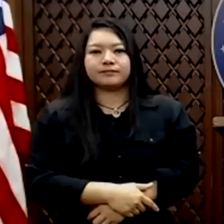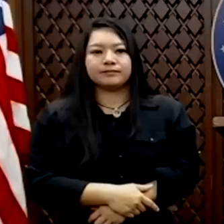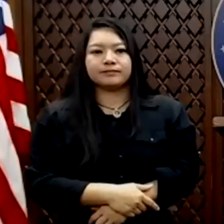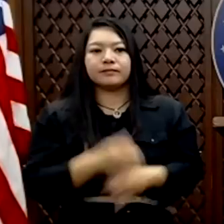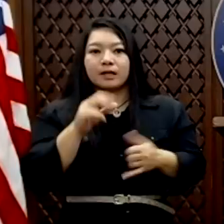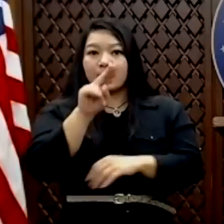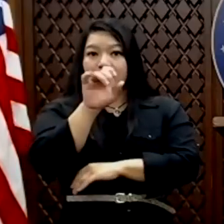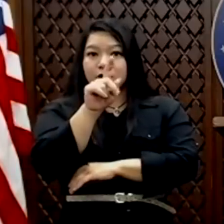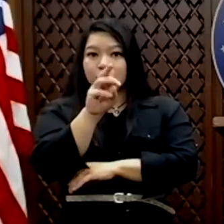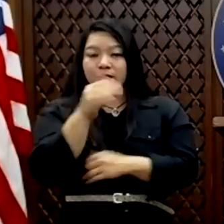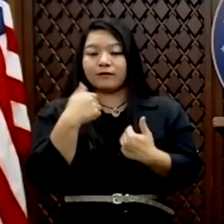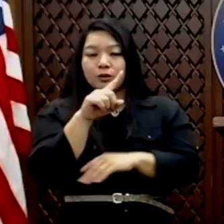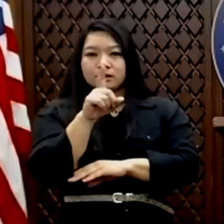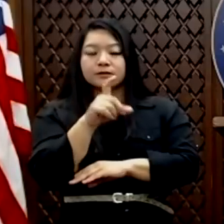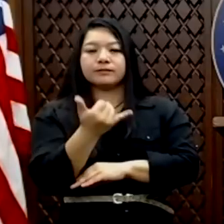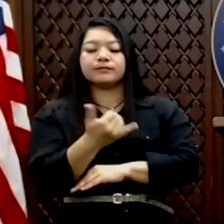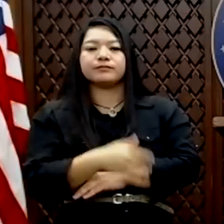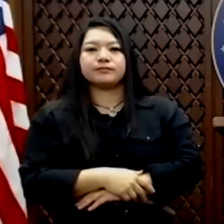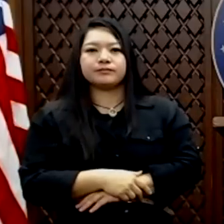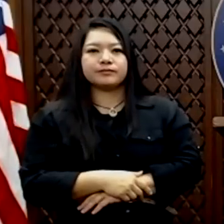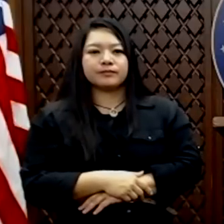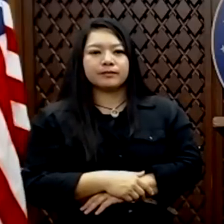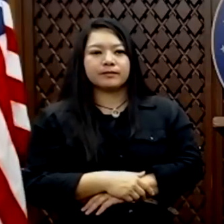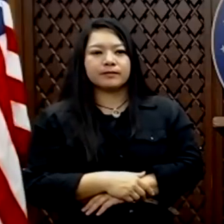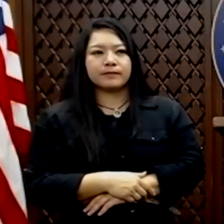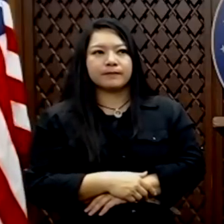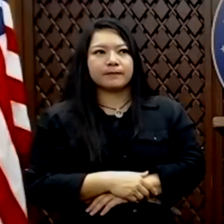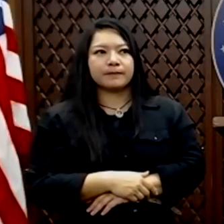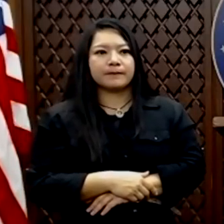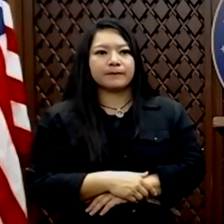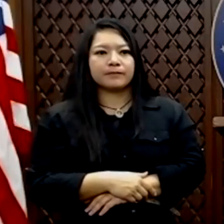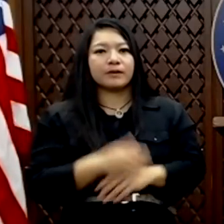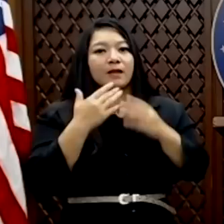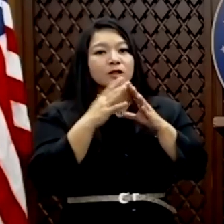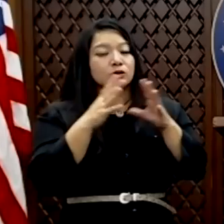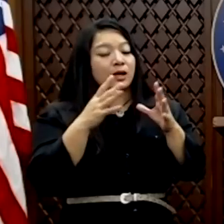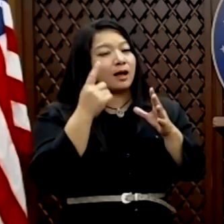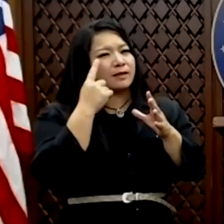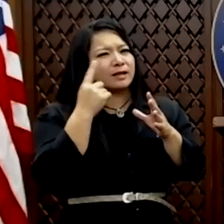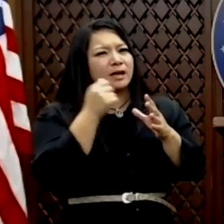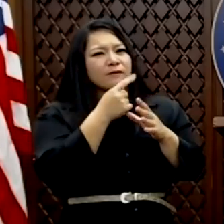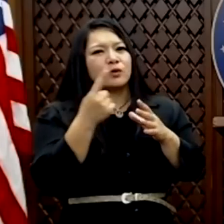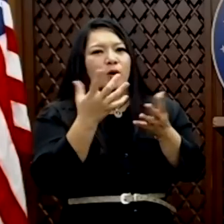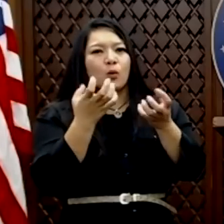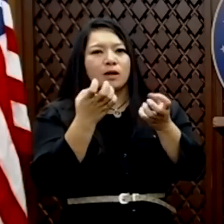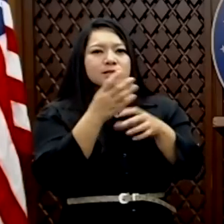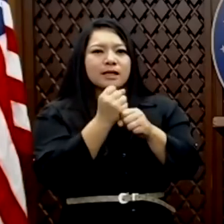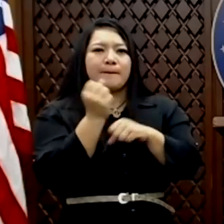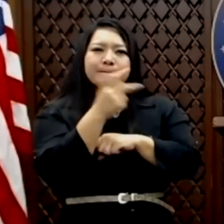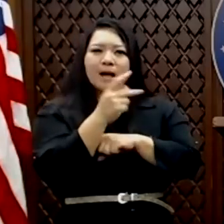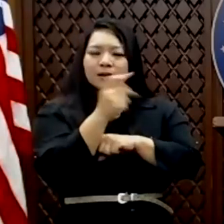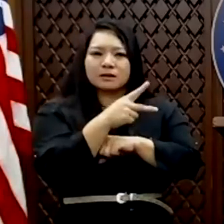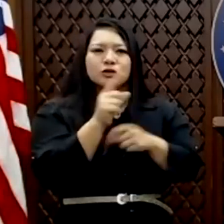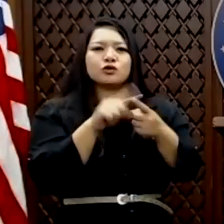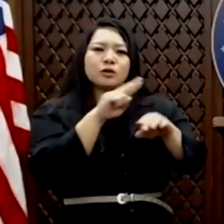Nessa Laconto. Thanks, Crystal. So I guess everybody wants to get back to a